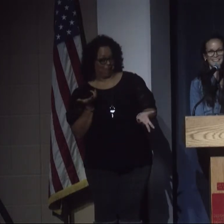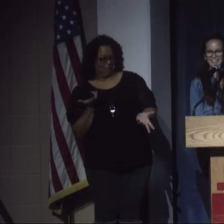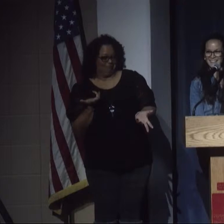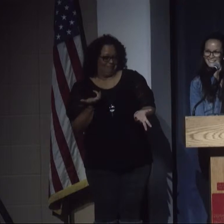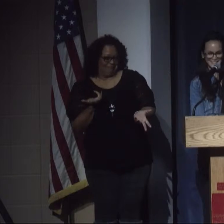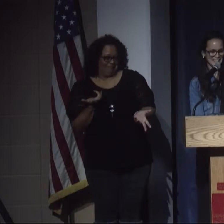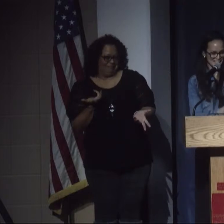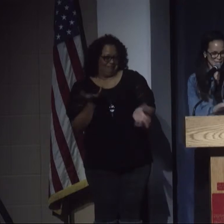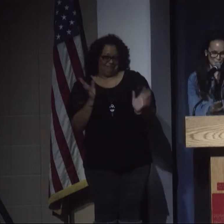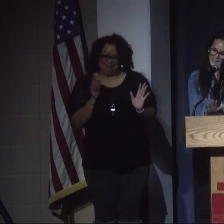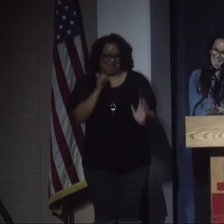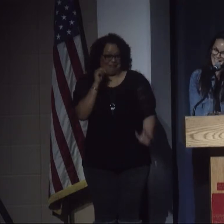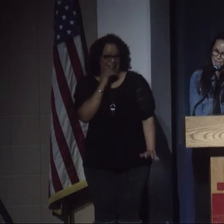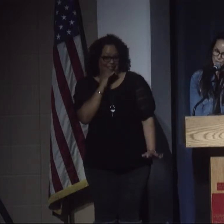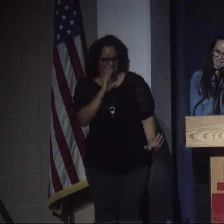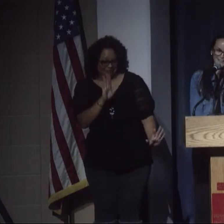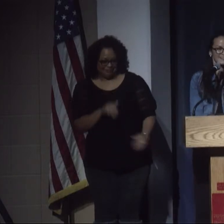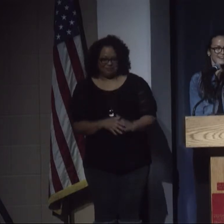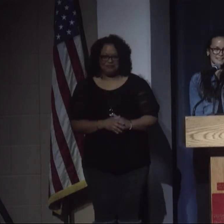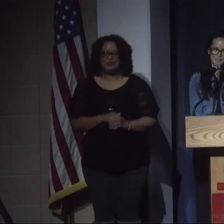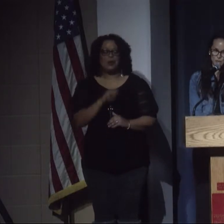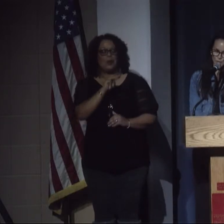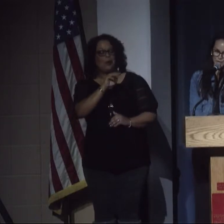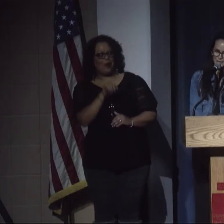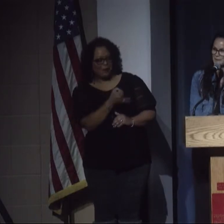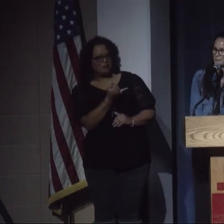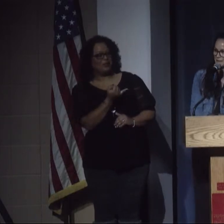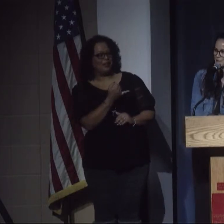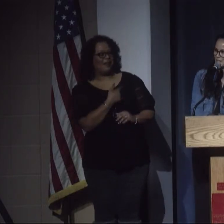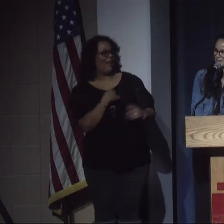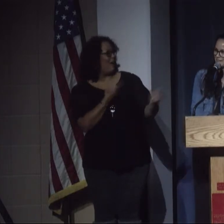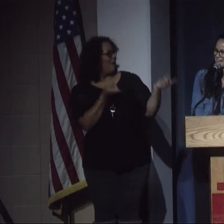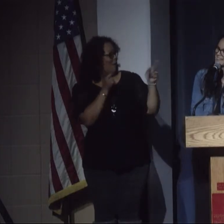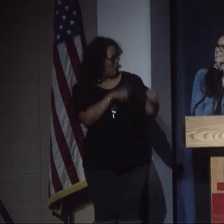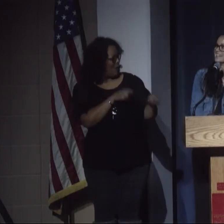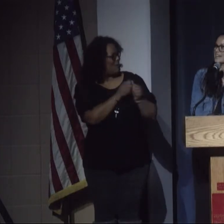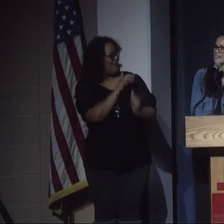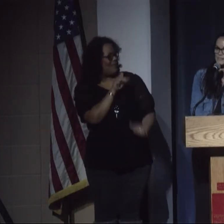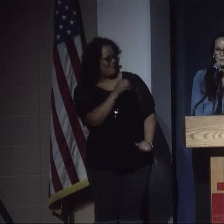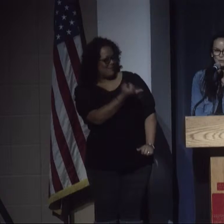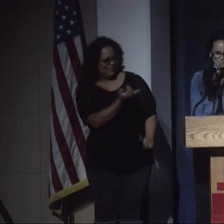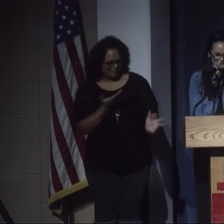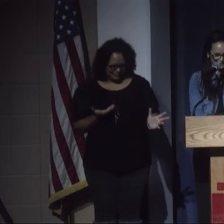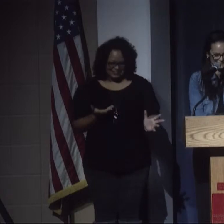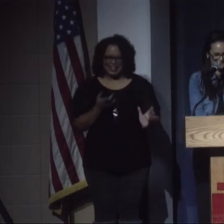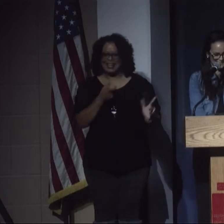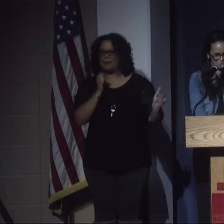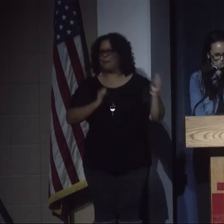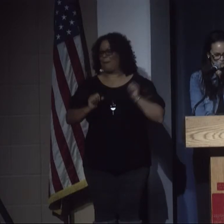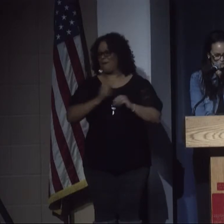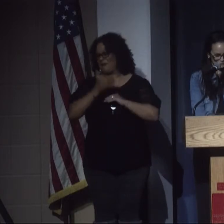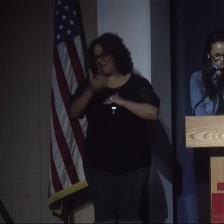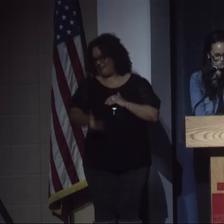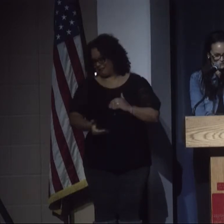I'm not lying. So, MJ, as I do agree with MJ on that, is performing